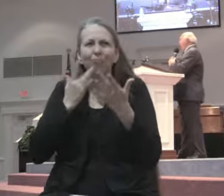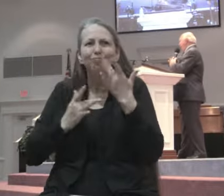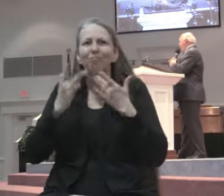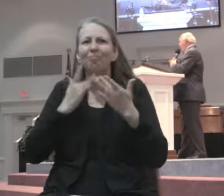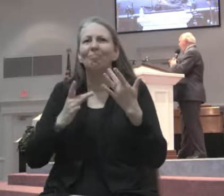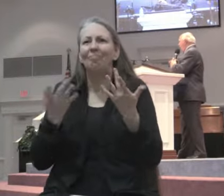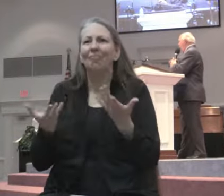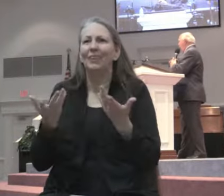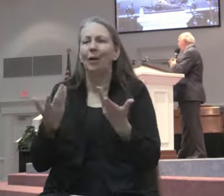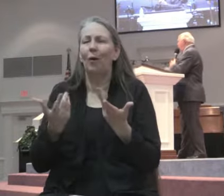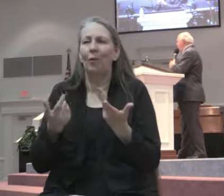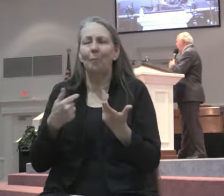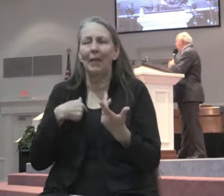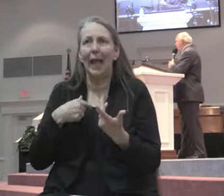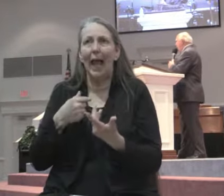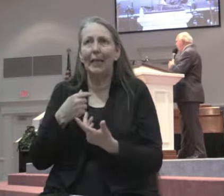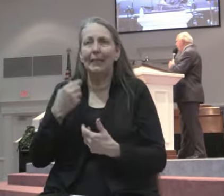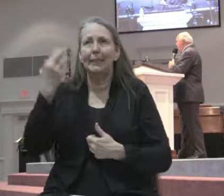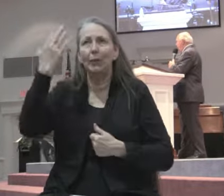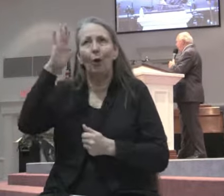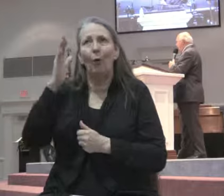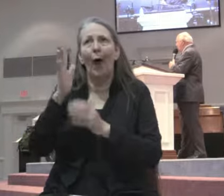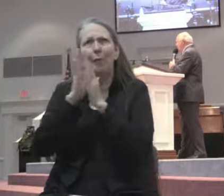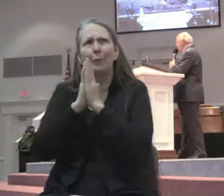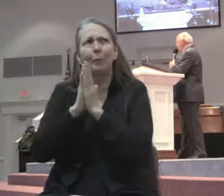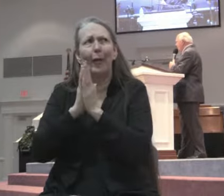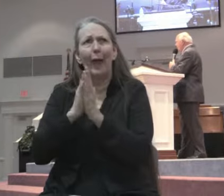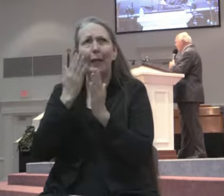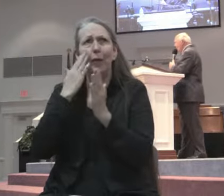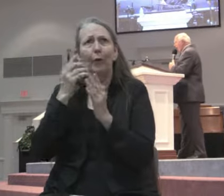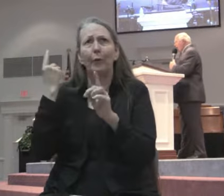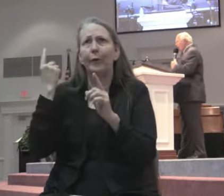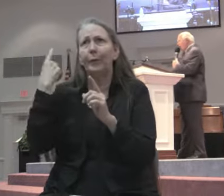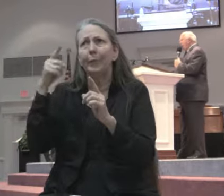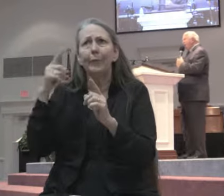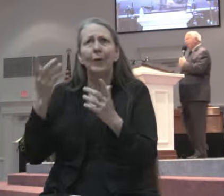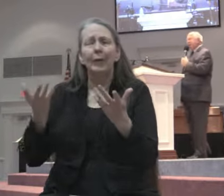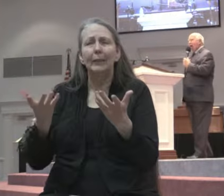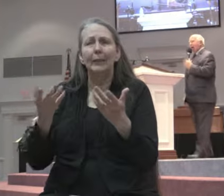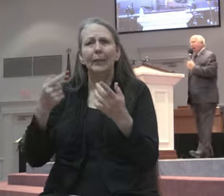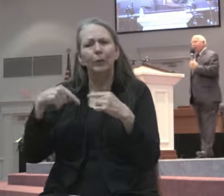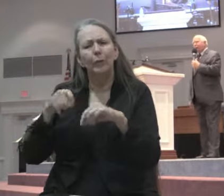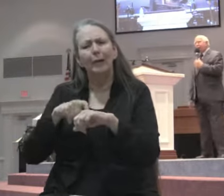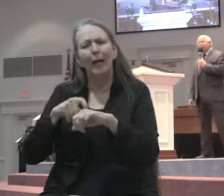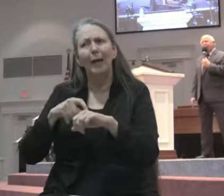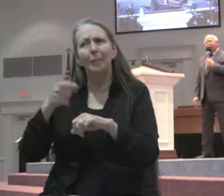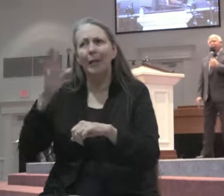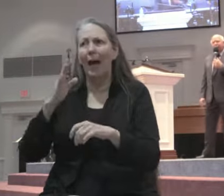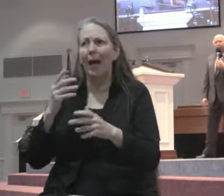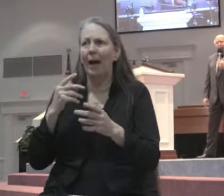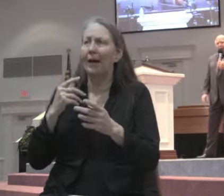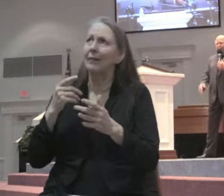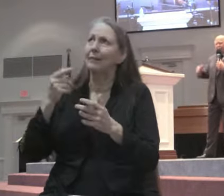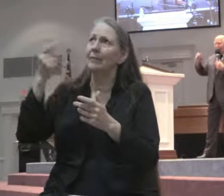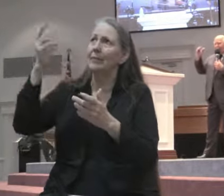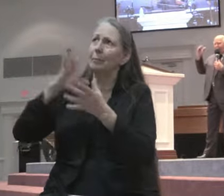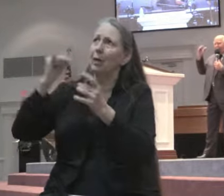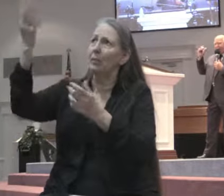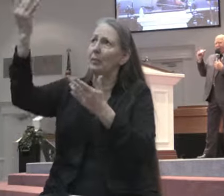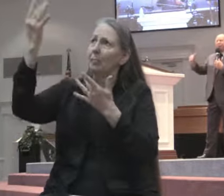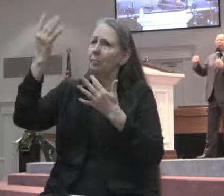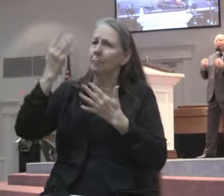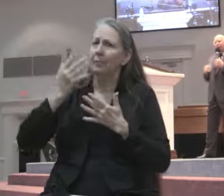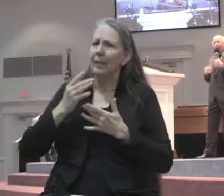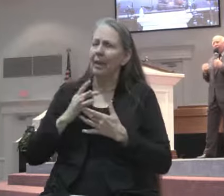even knowing what I was seeking God for. And during those times, God began to visit with me